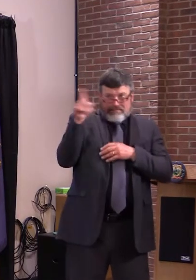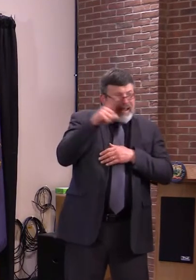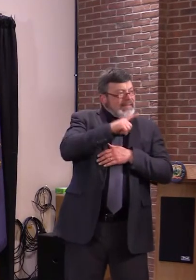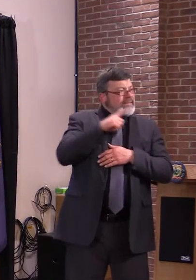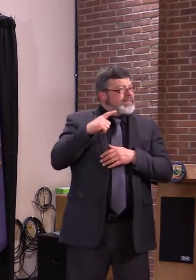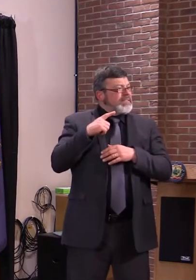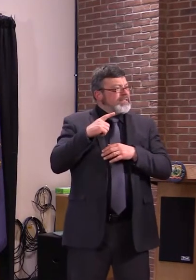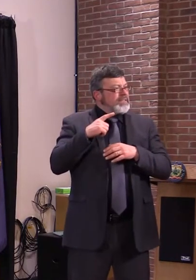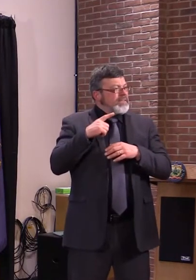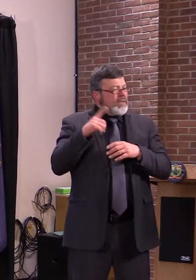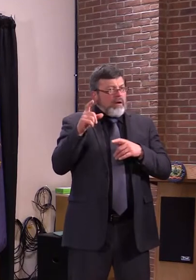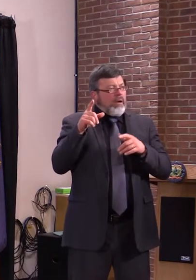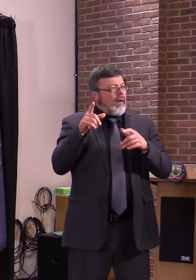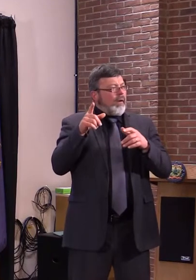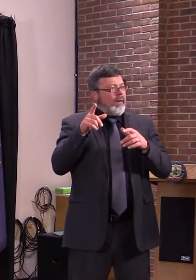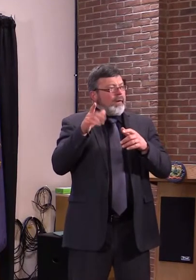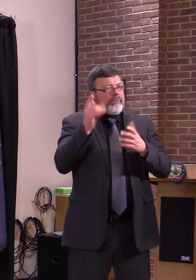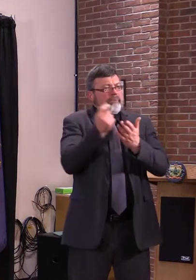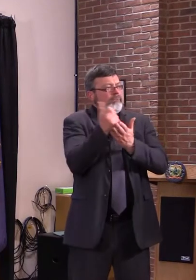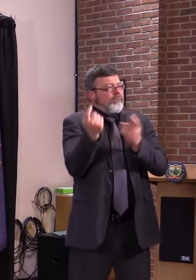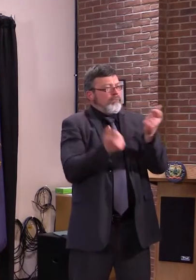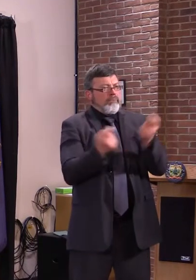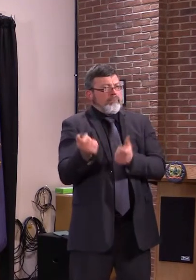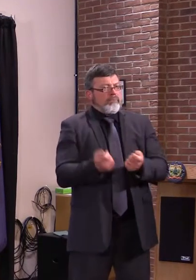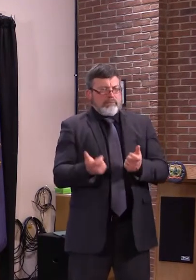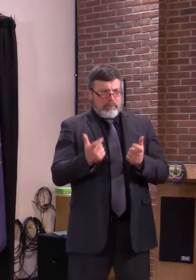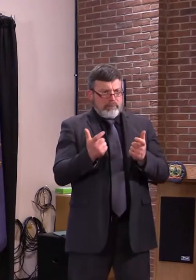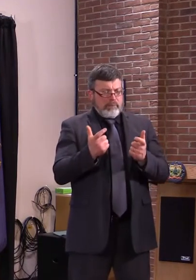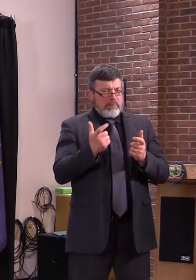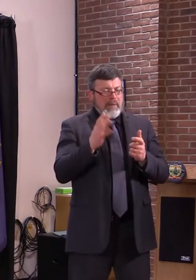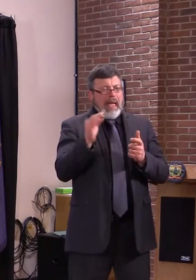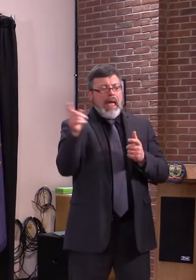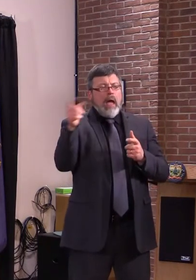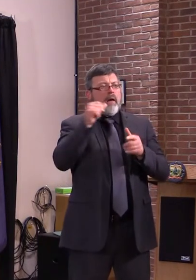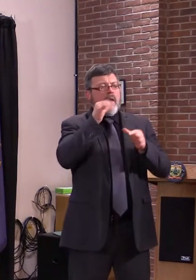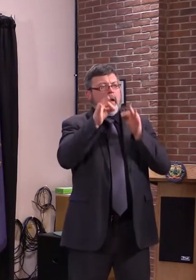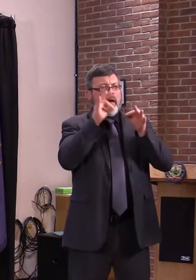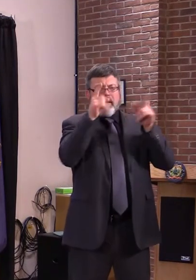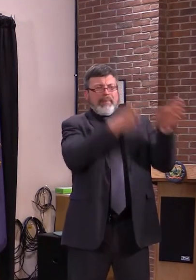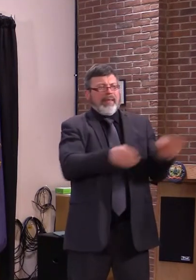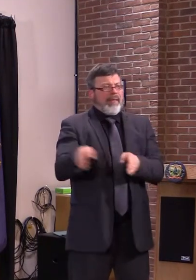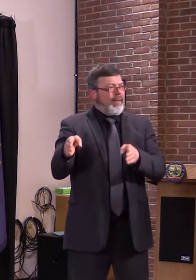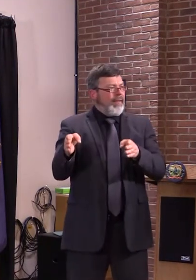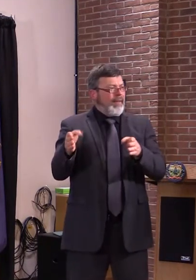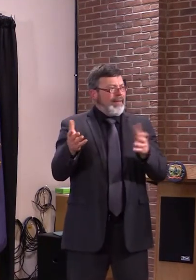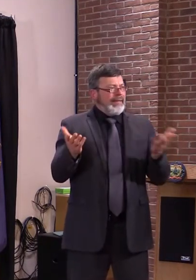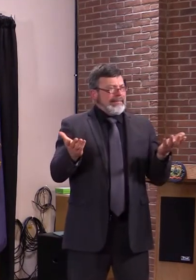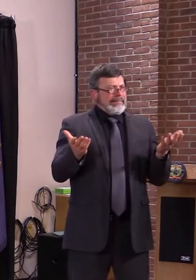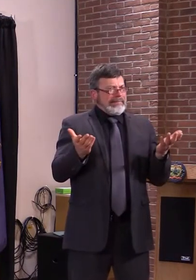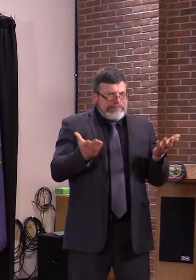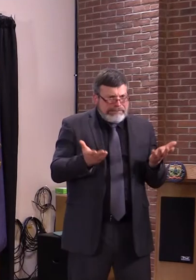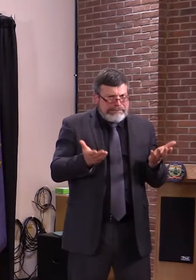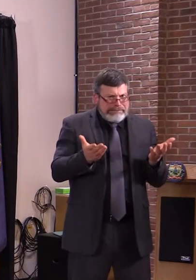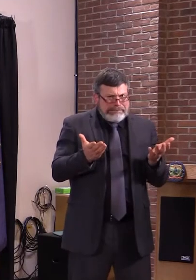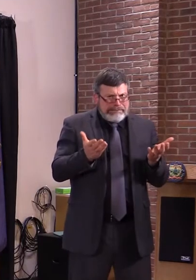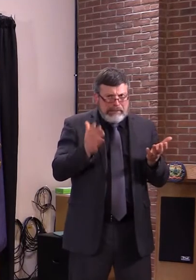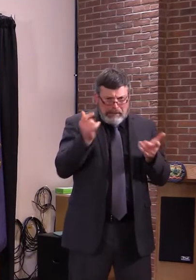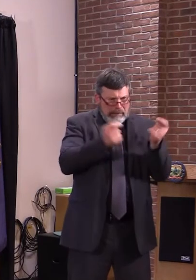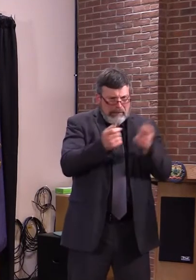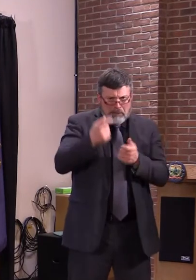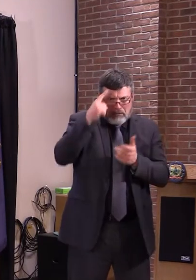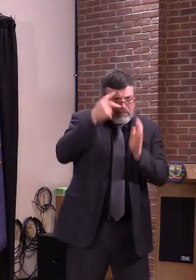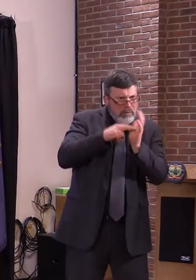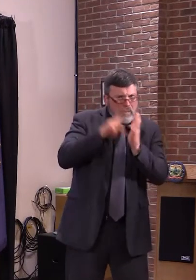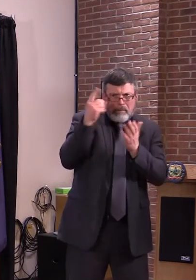significant cuts without providing a vision or roadmap as to how or if they plan to fund